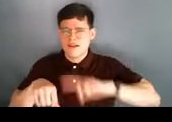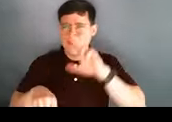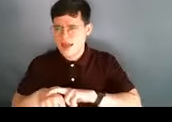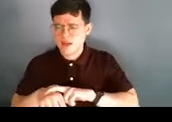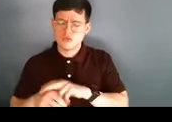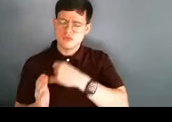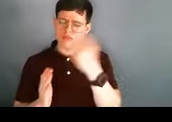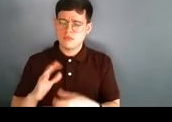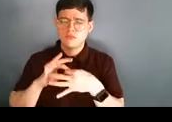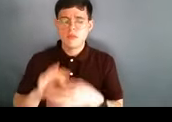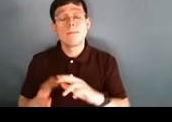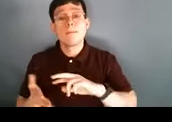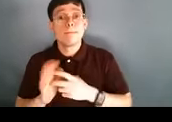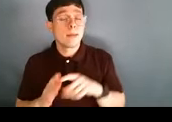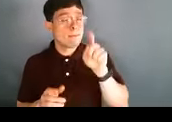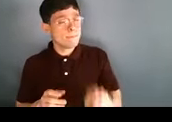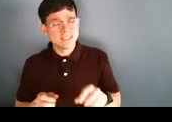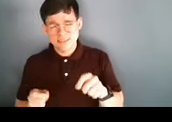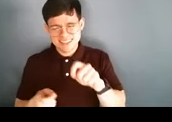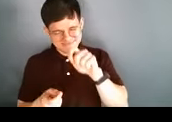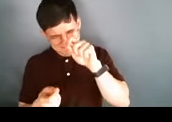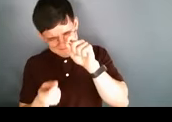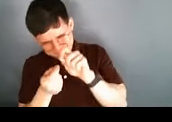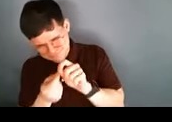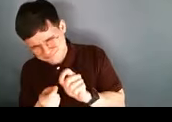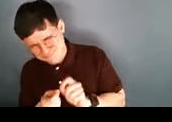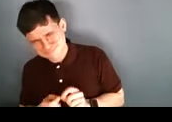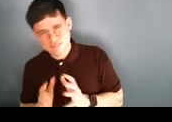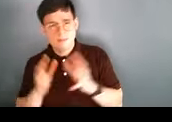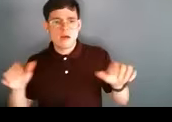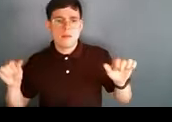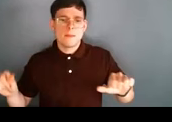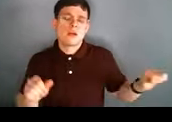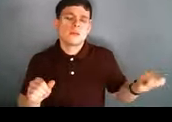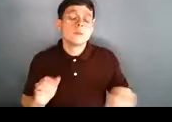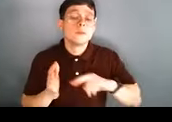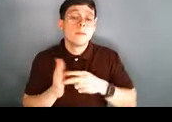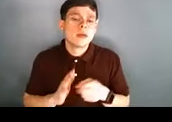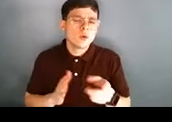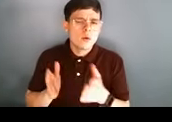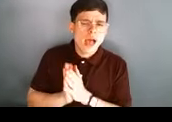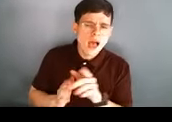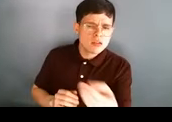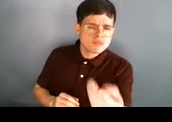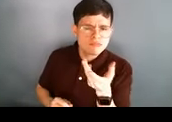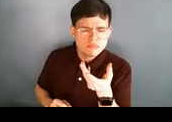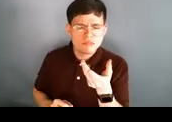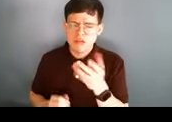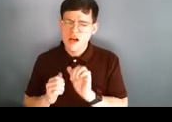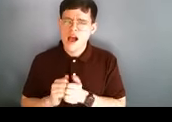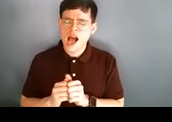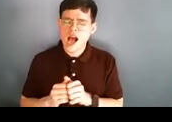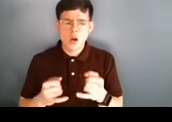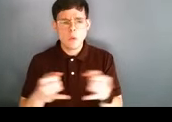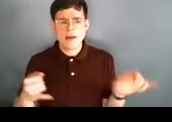you to please be as specific as possible. So here, we're asking you to tell us how the project is pushing boundaries,